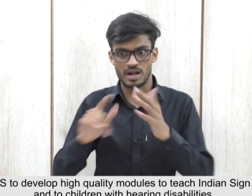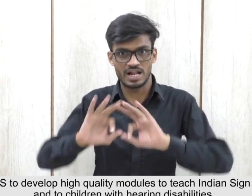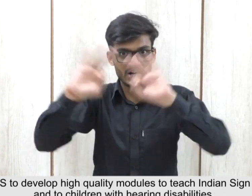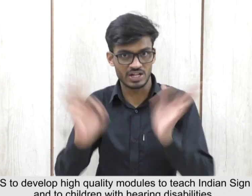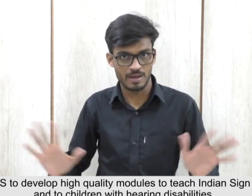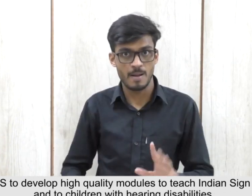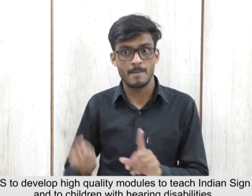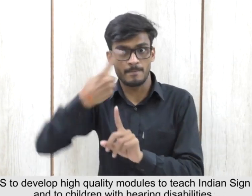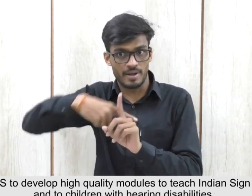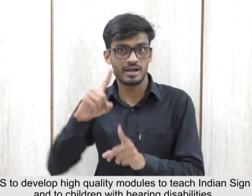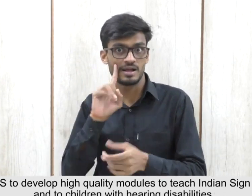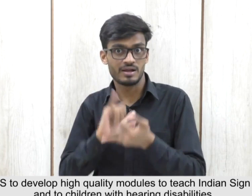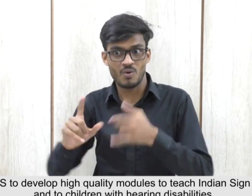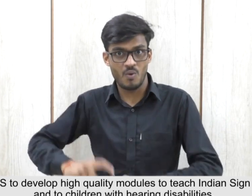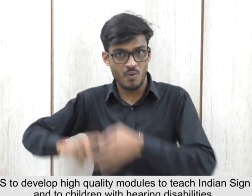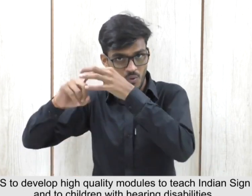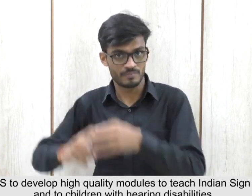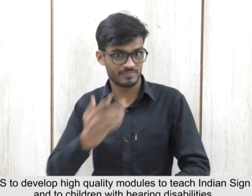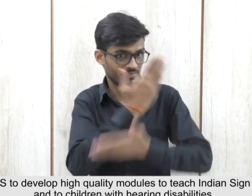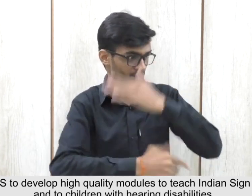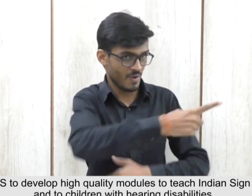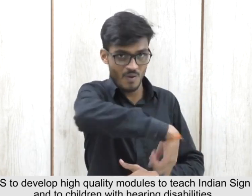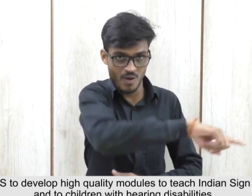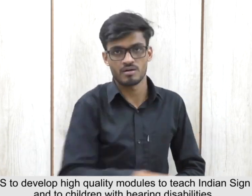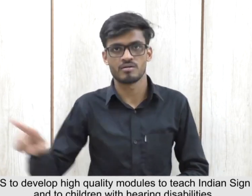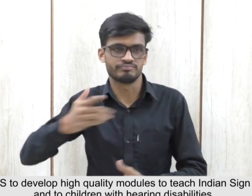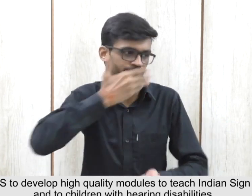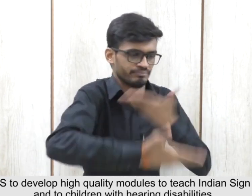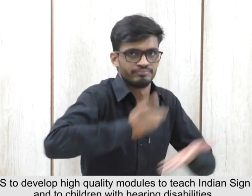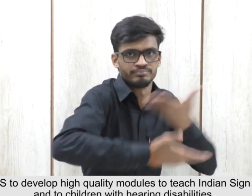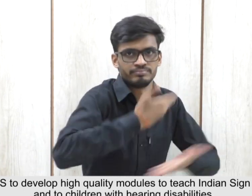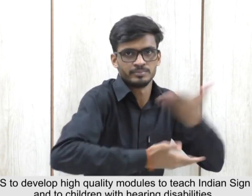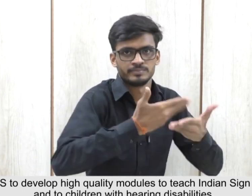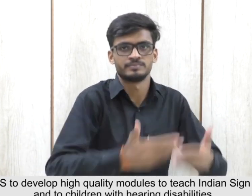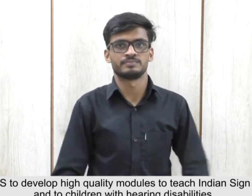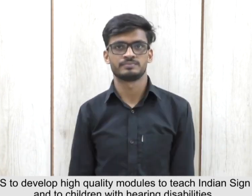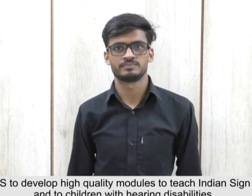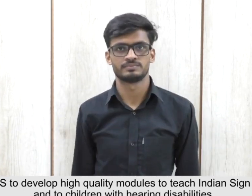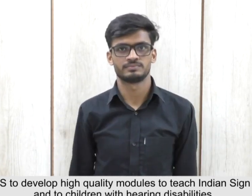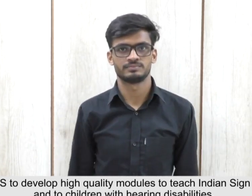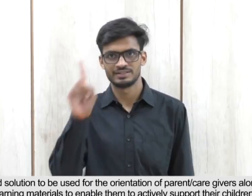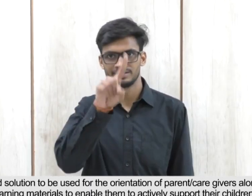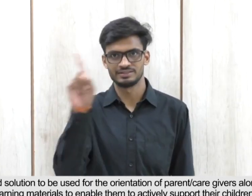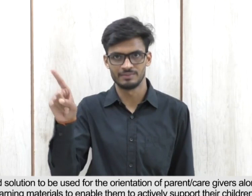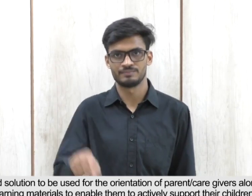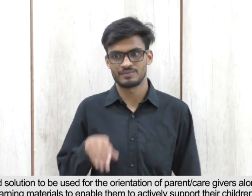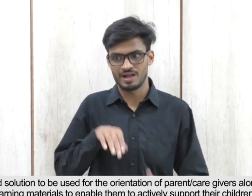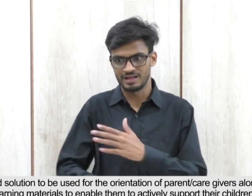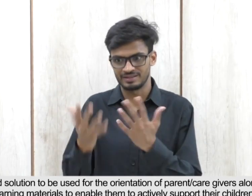Prescribes NIOS to develop high-quality modules to teach Indian Sign Language ISL and to children with hearing disabilities.